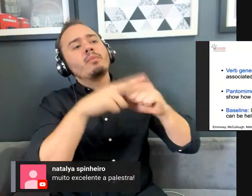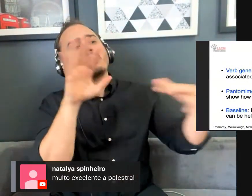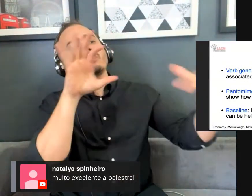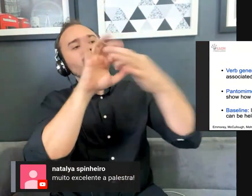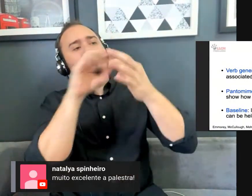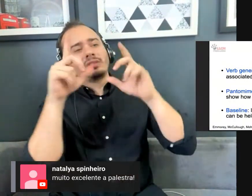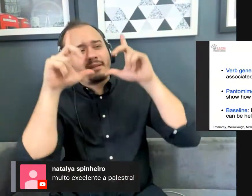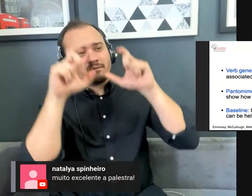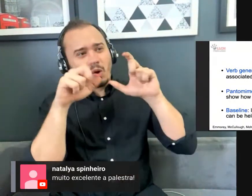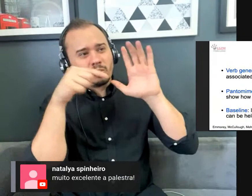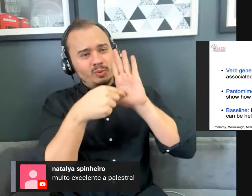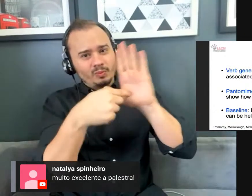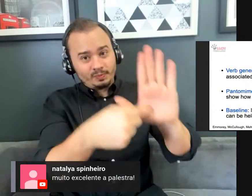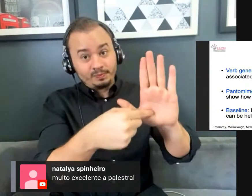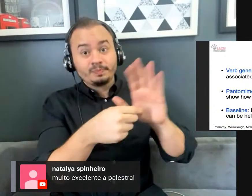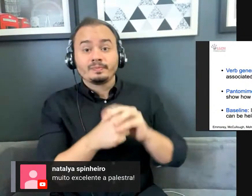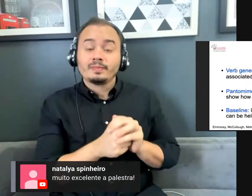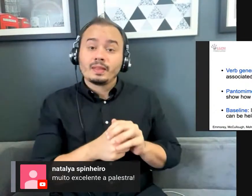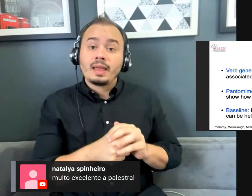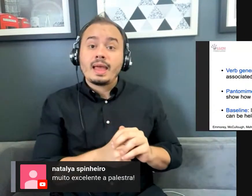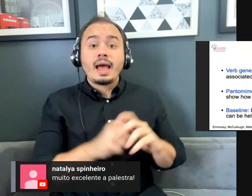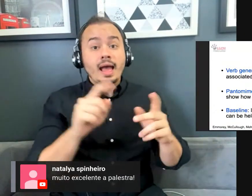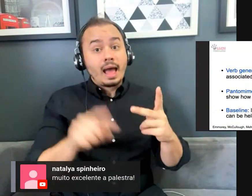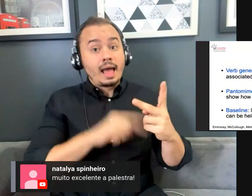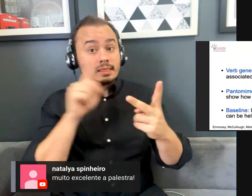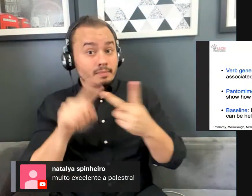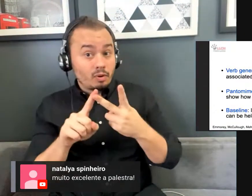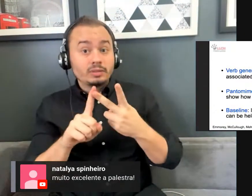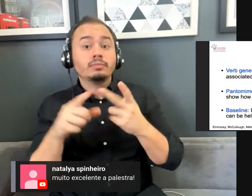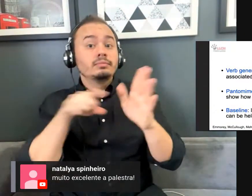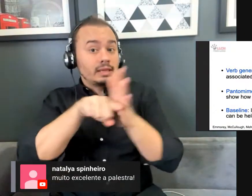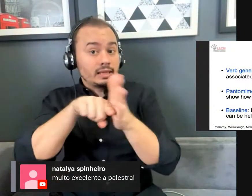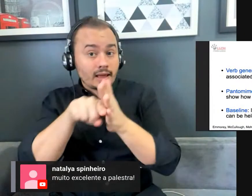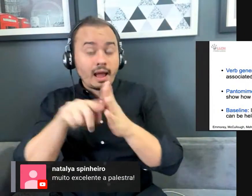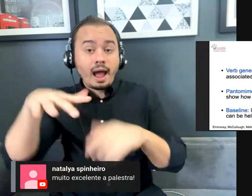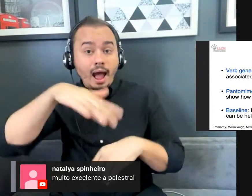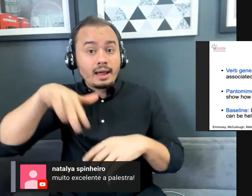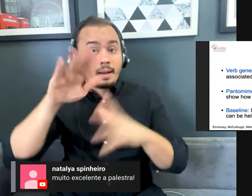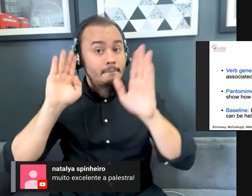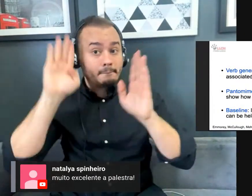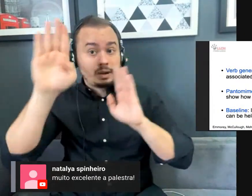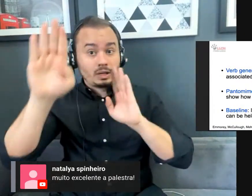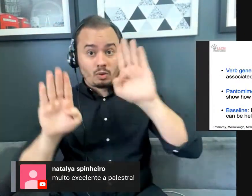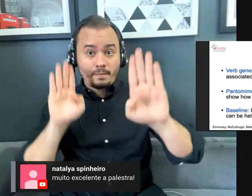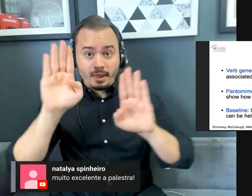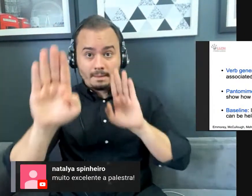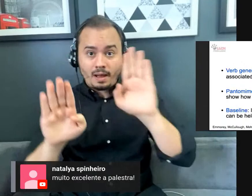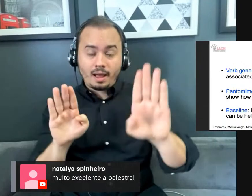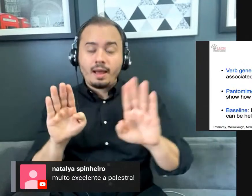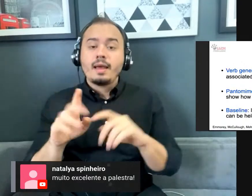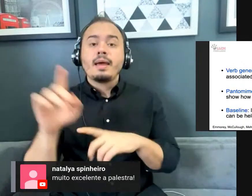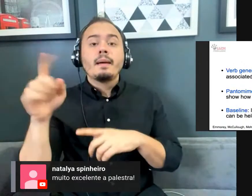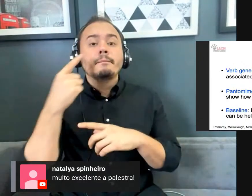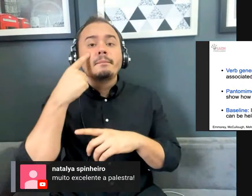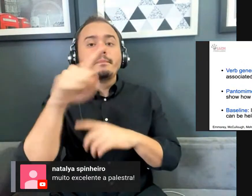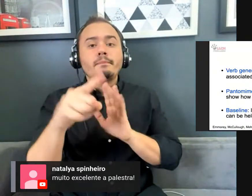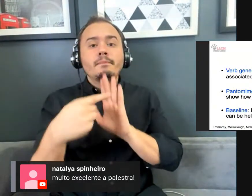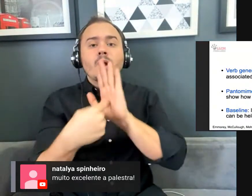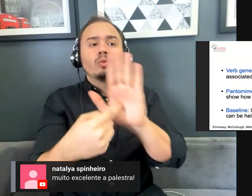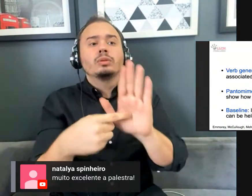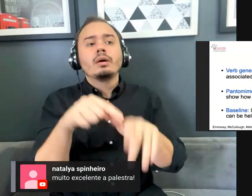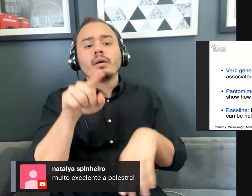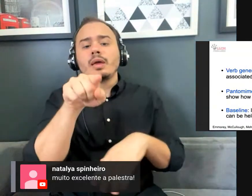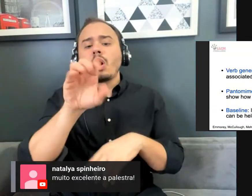For pantomime generation, this was done with both hearing and deaf people. They would just ask, how do you use that object? So basically to pantomime, so